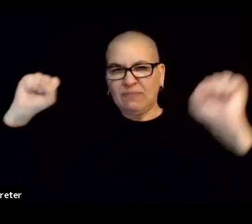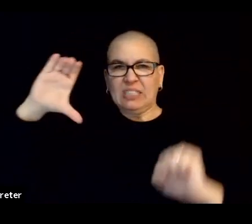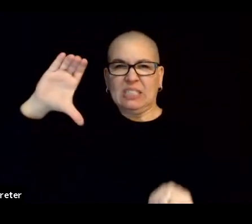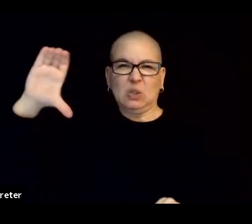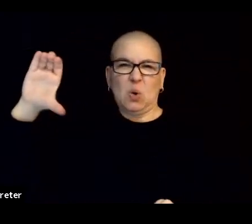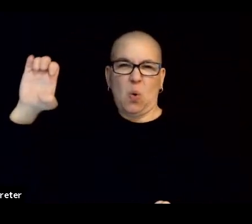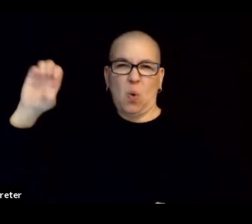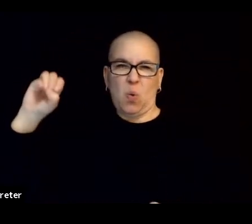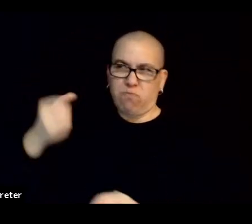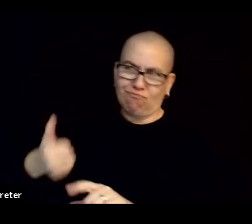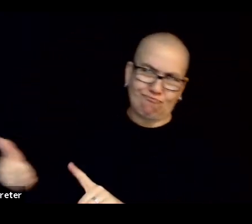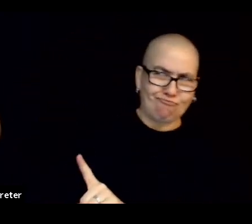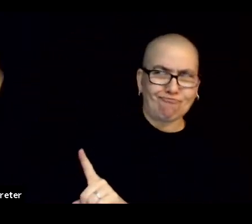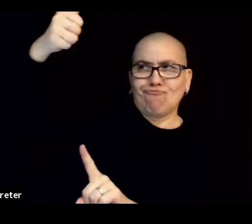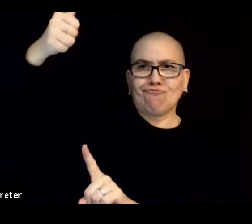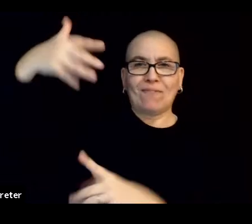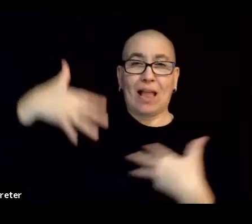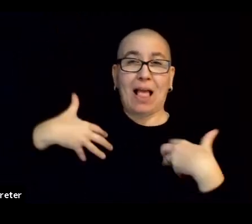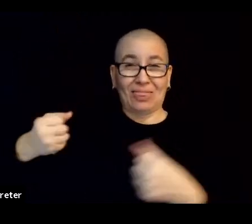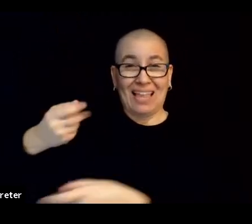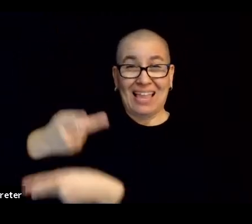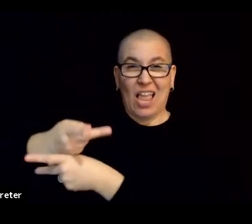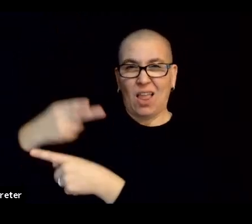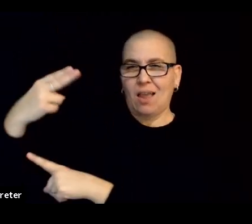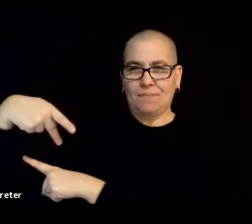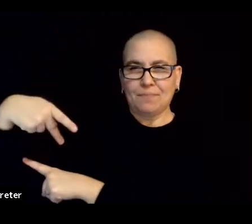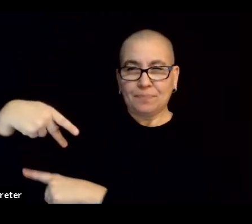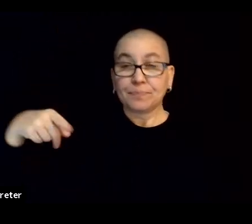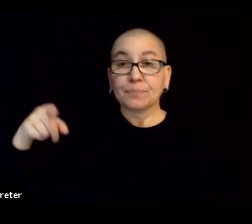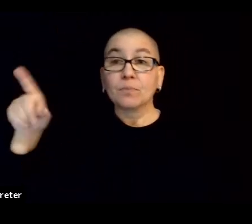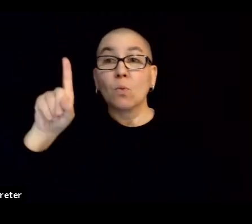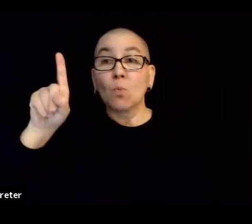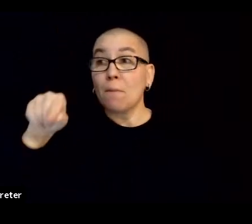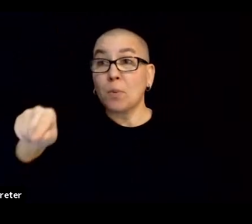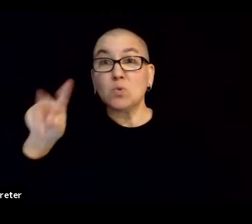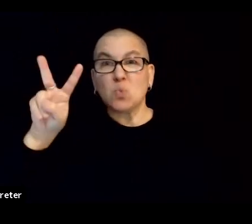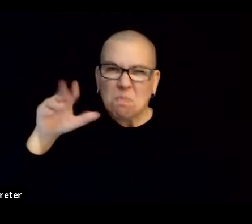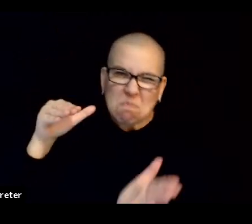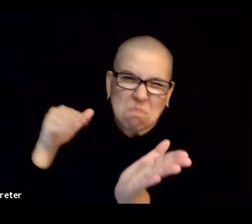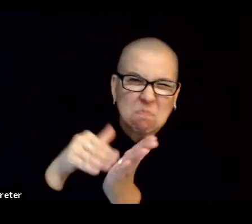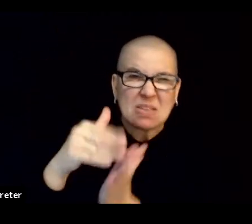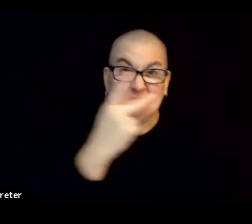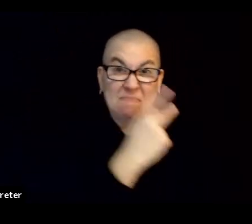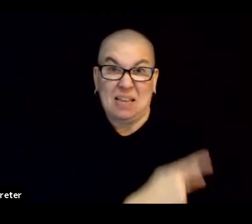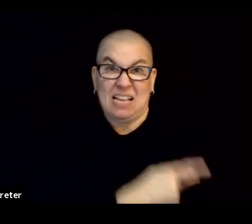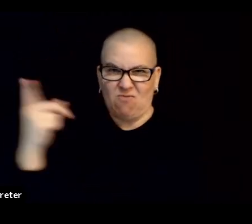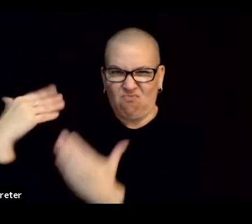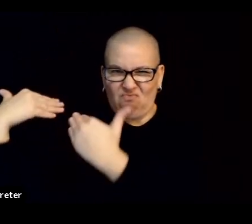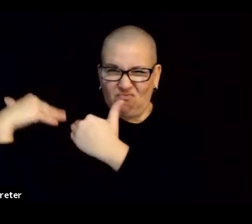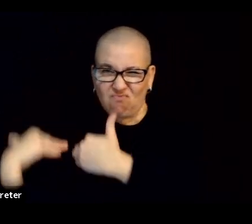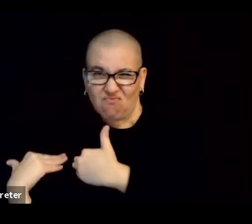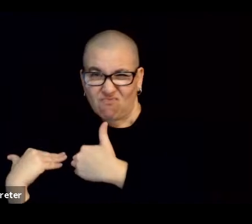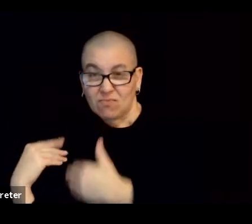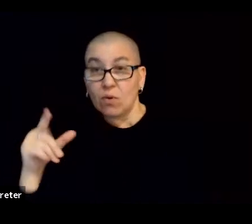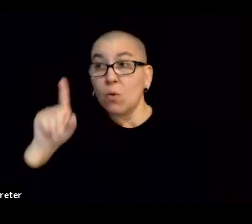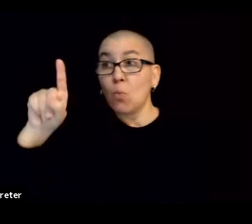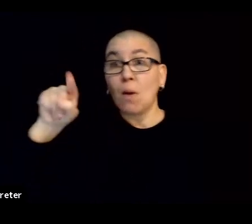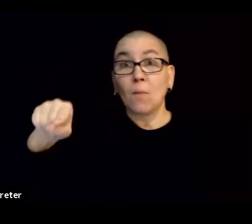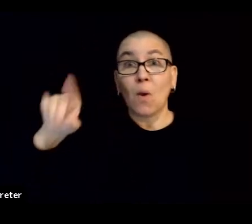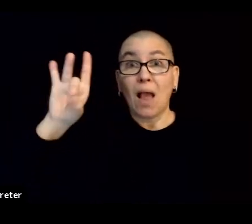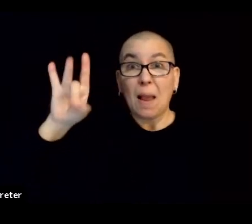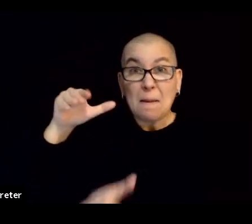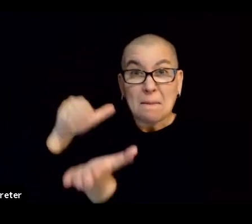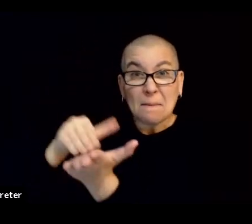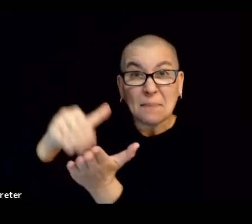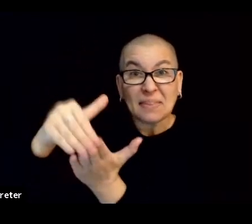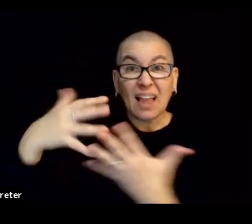over 1.2 million patients and 1.8 million health plan members. I appreciate the opportunity to be